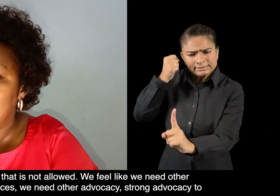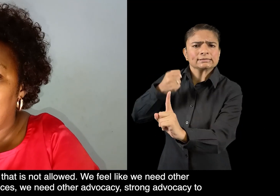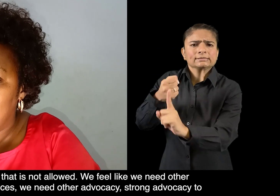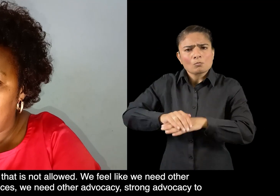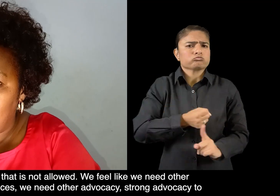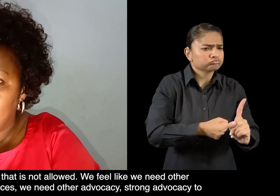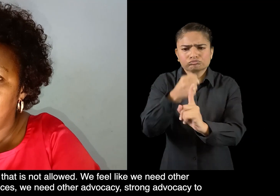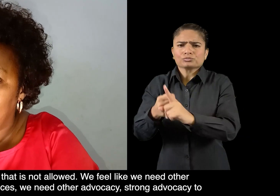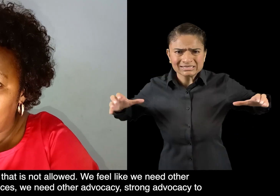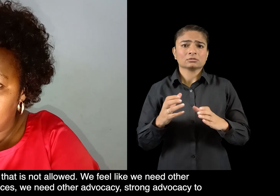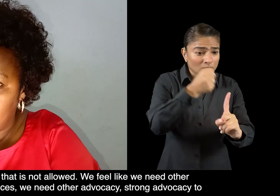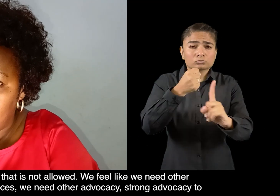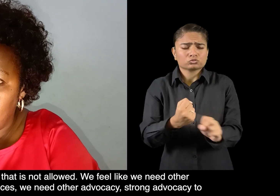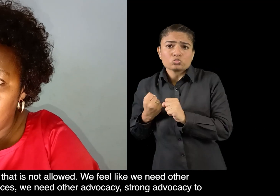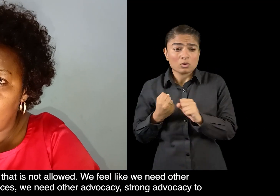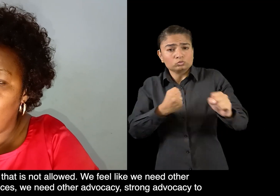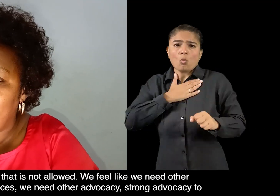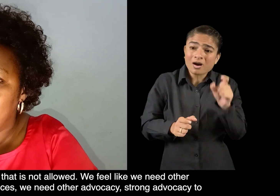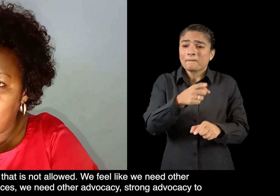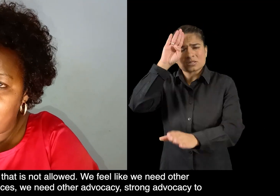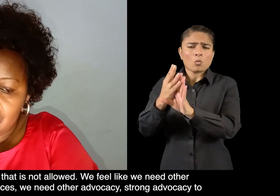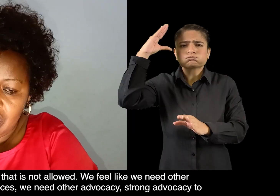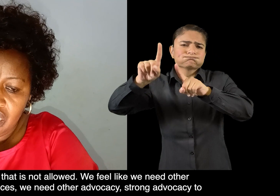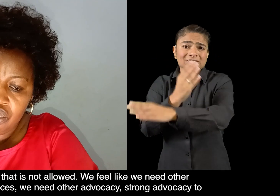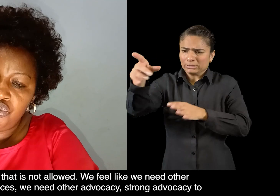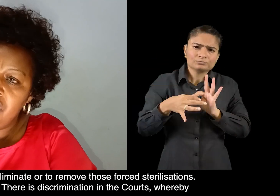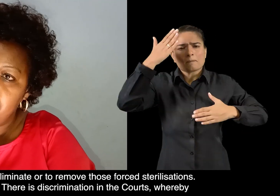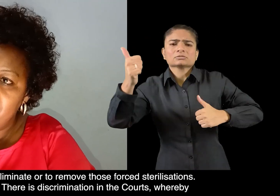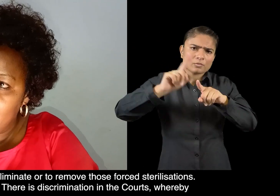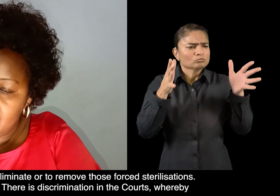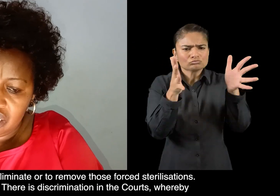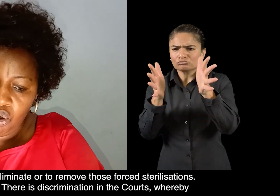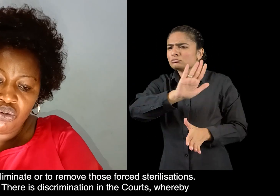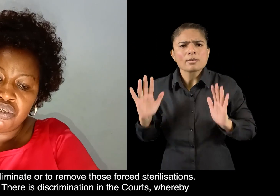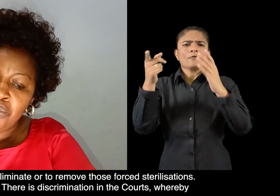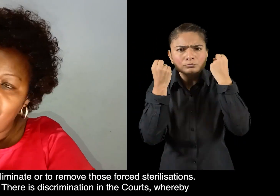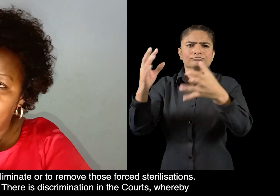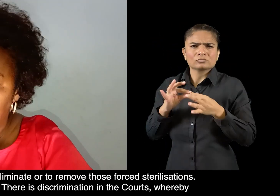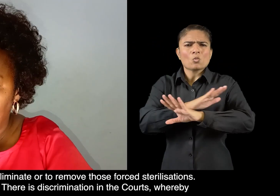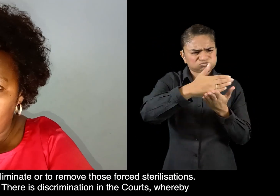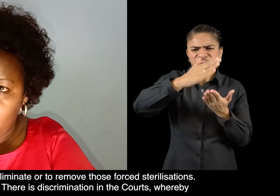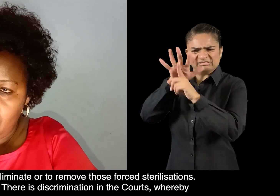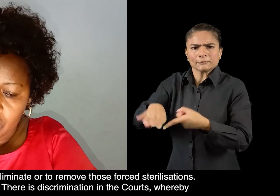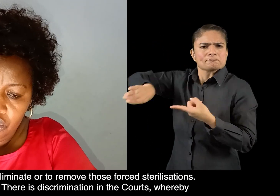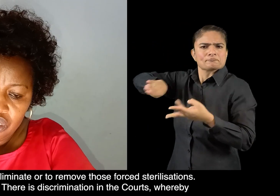need other advocacy, strong advocacy, to eliminate or to remove